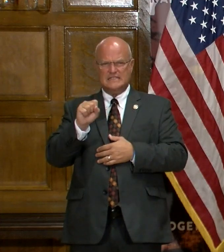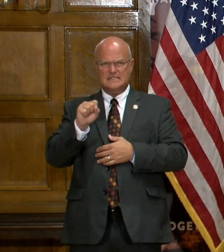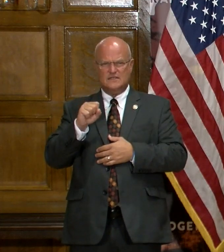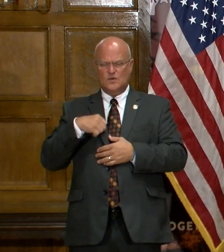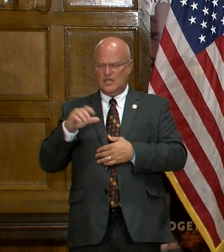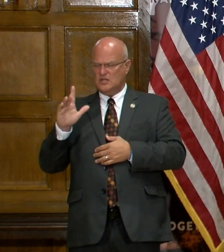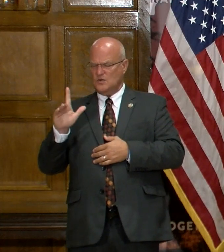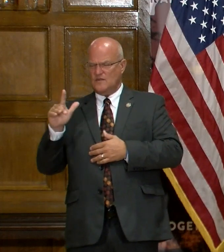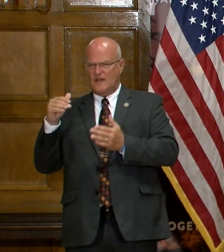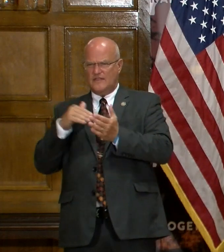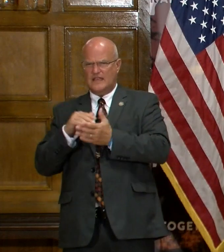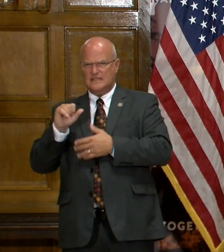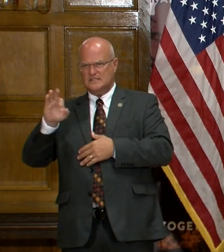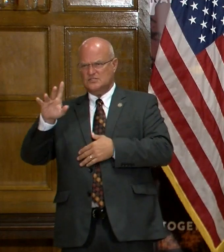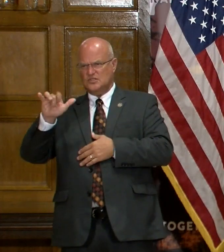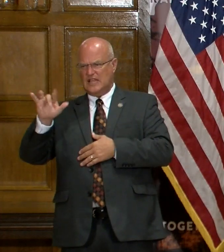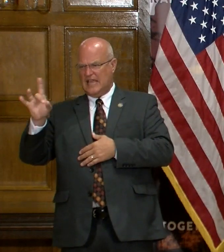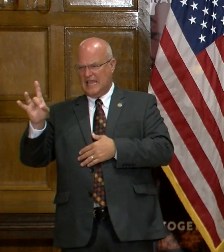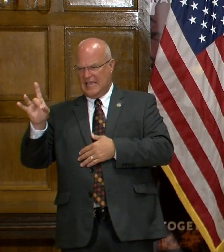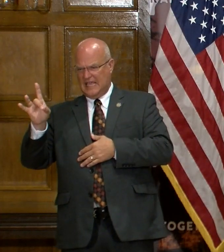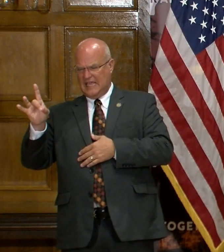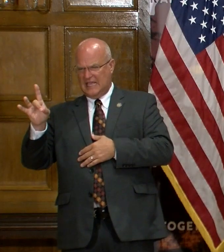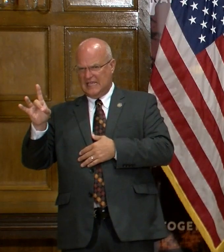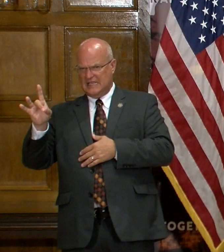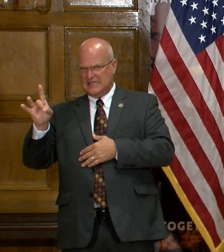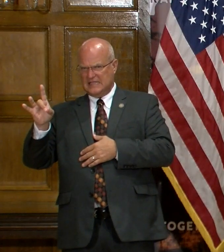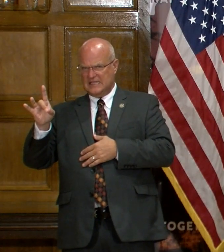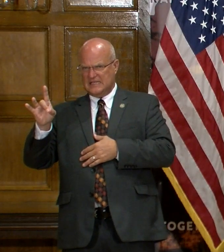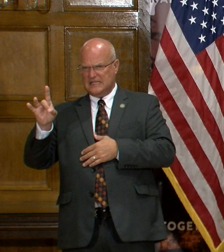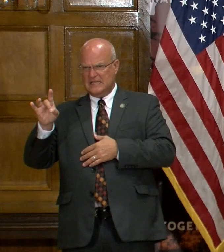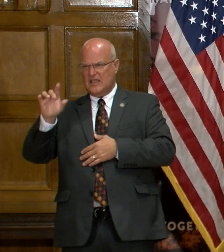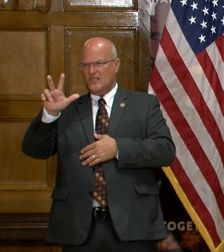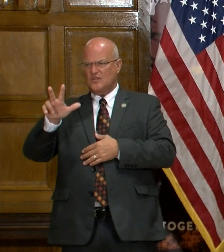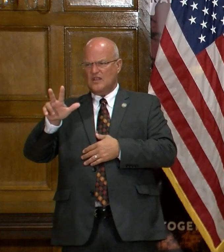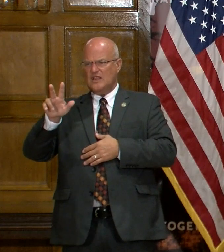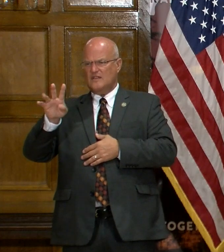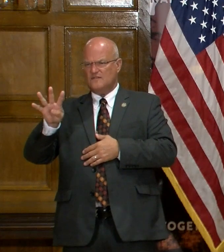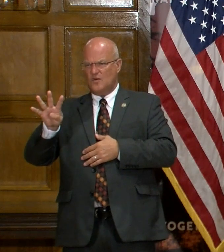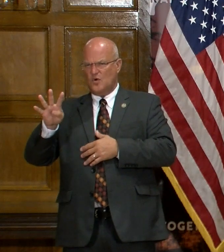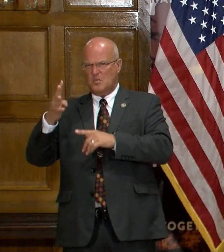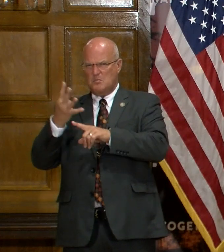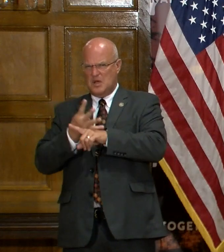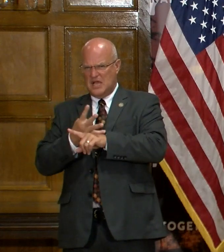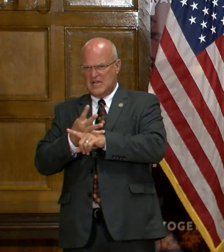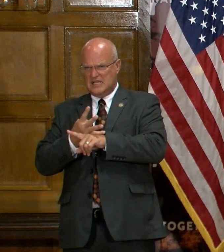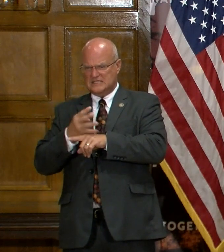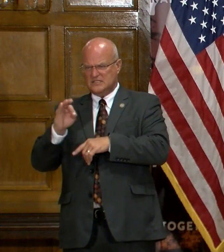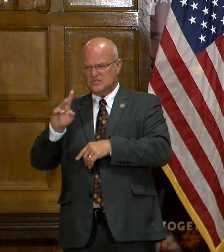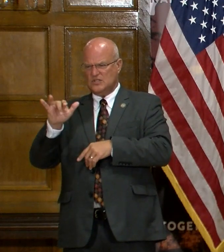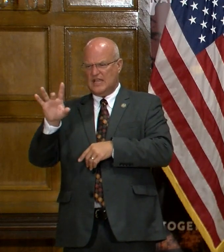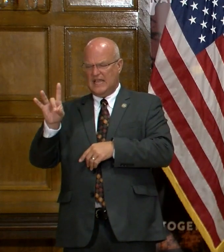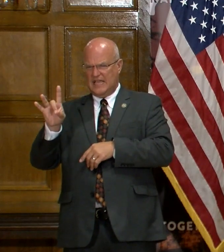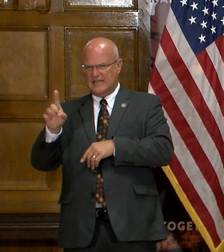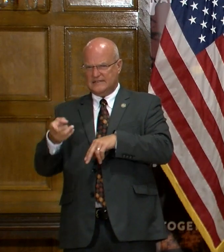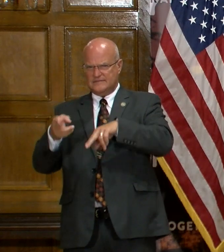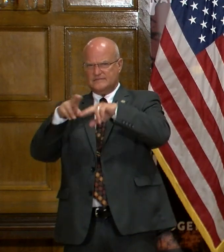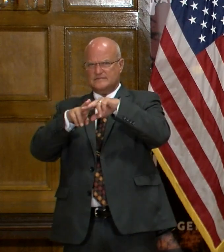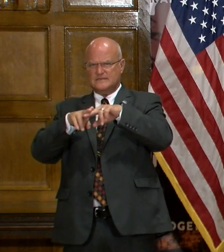hit 25,000 cases on July 8th. So that was, 3-4 months into the pandemic. On July 8th, we saw an increase